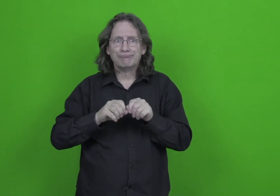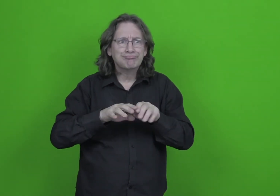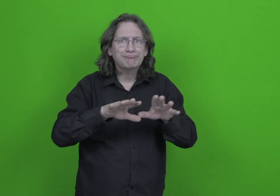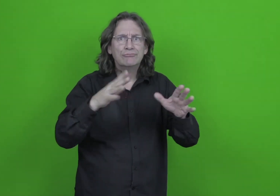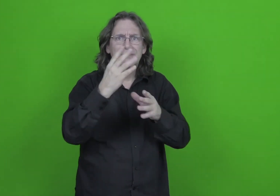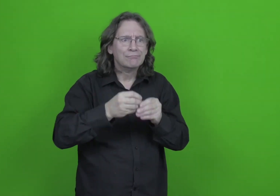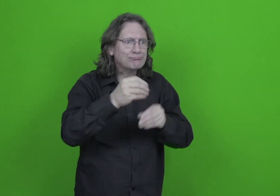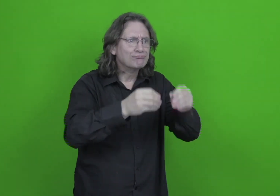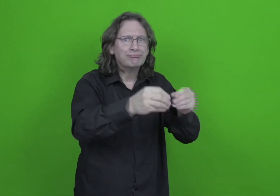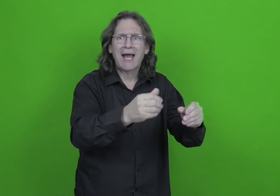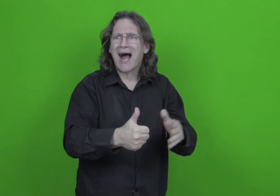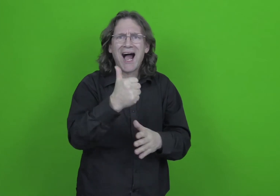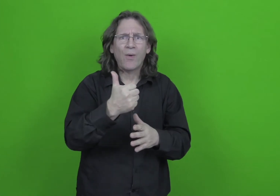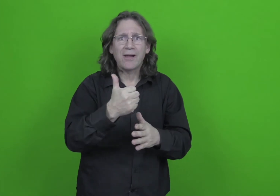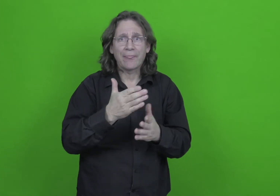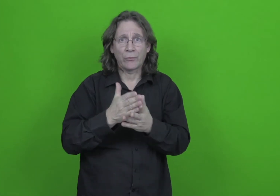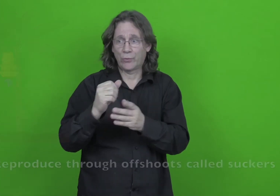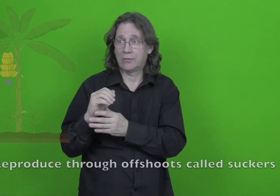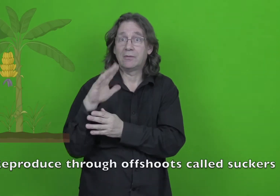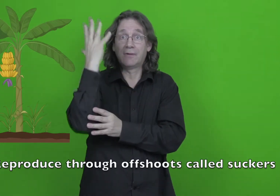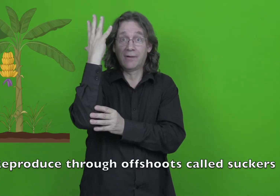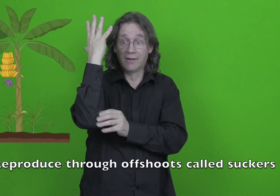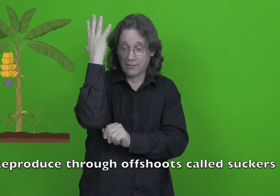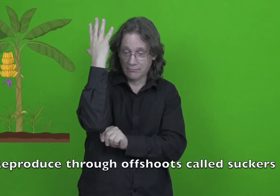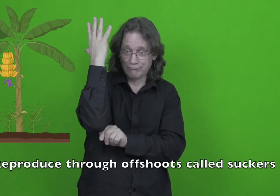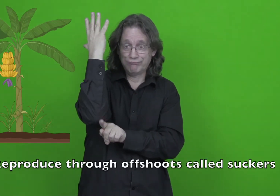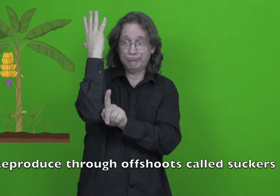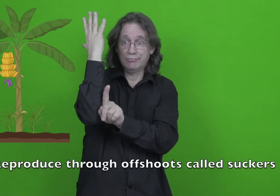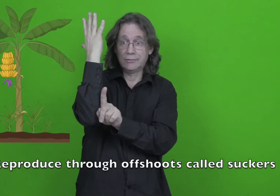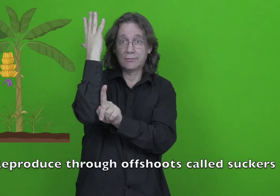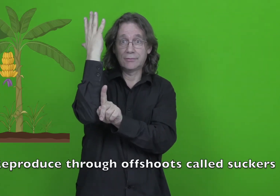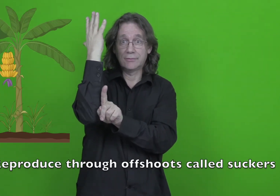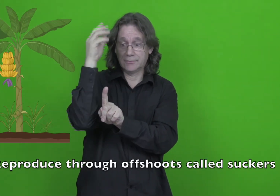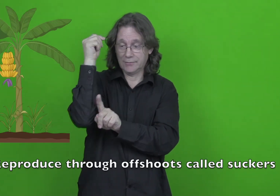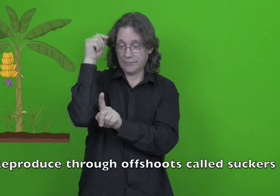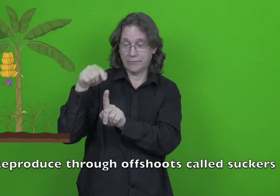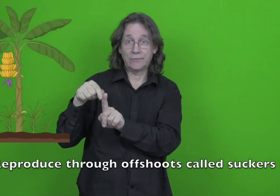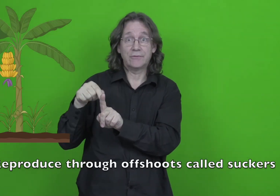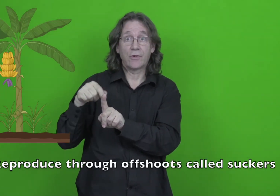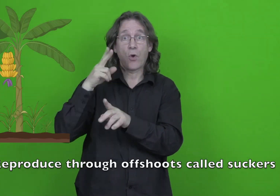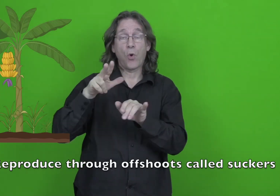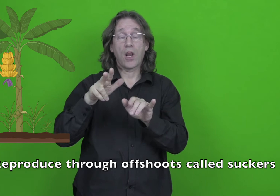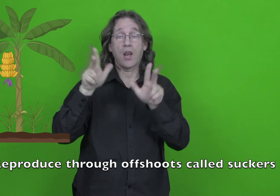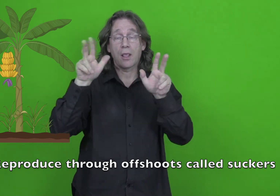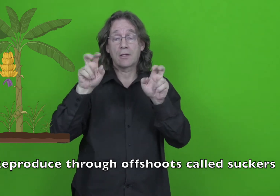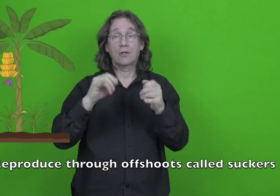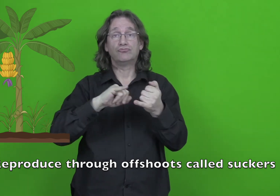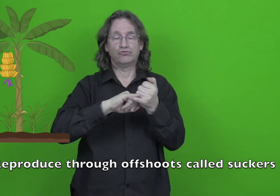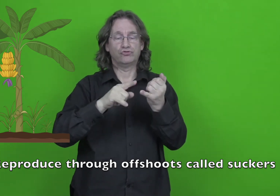and they are propagated through offshoots at the base of the plant's stem called